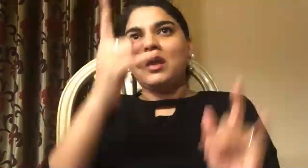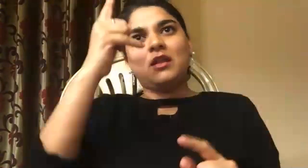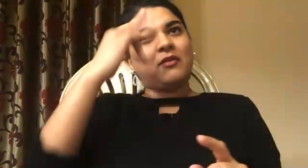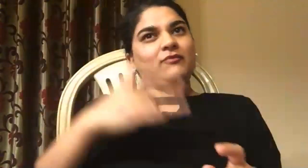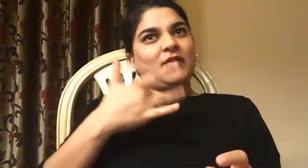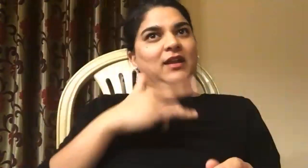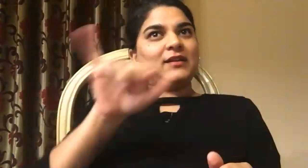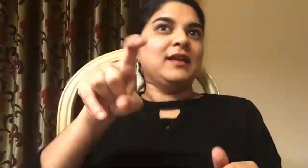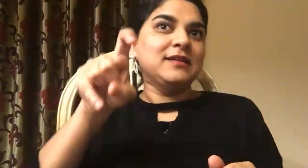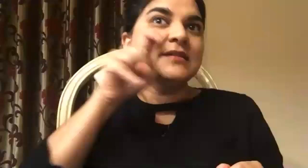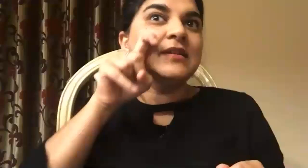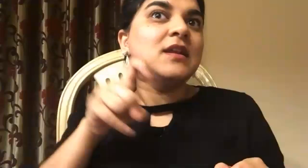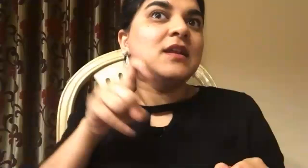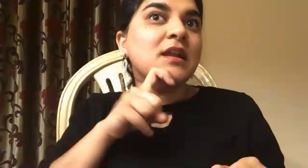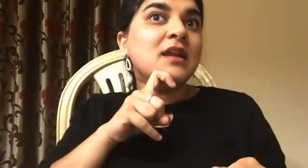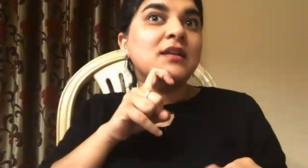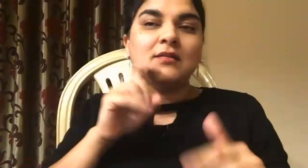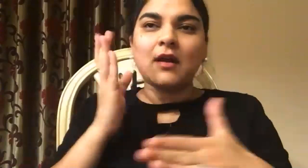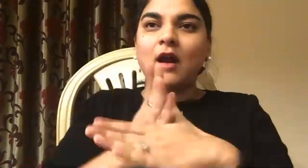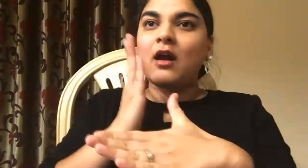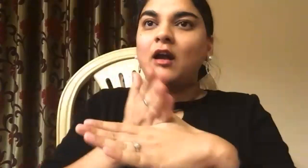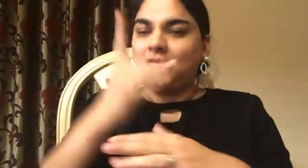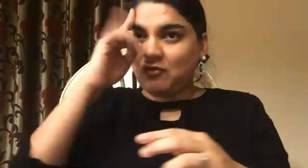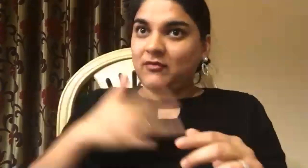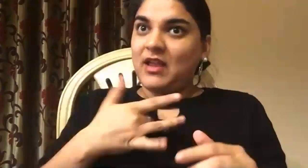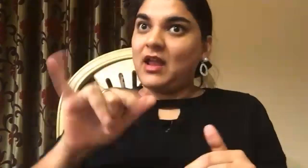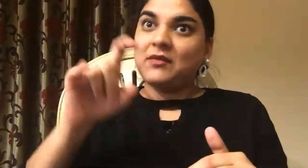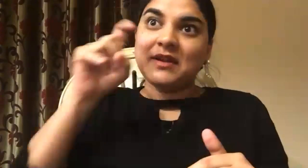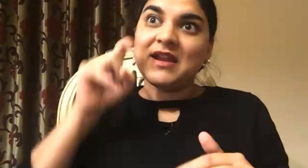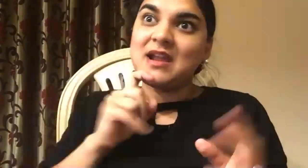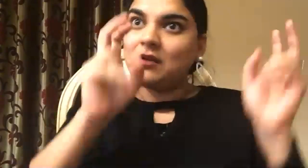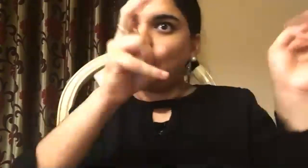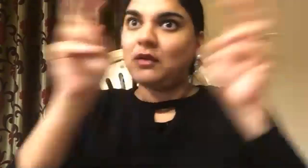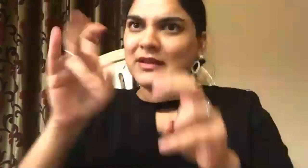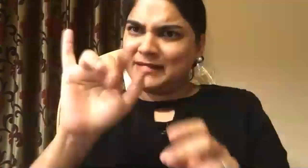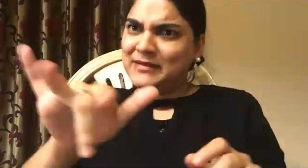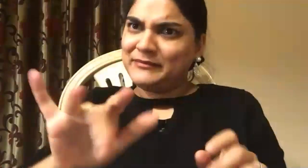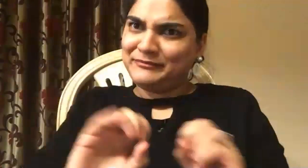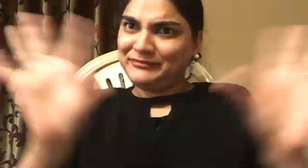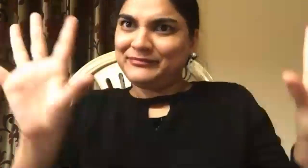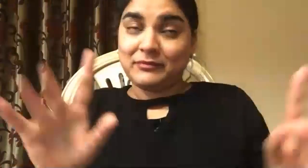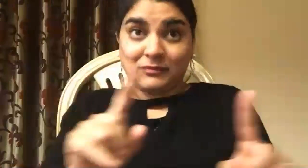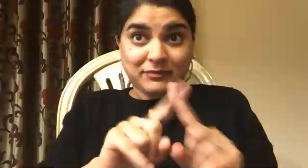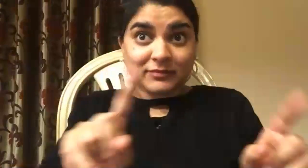I mean, I know that there's someone that could easily misconstrue a tactile and sign language experience as a